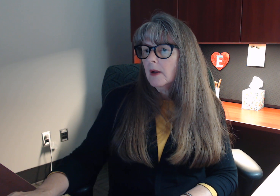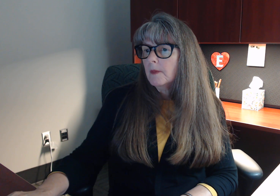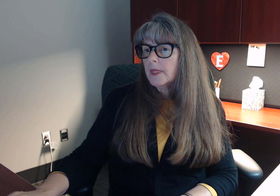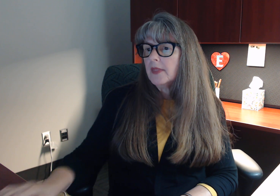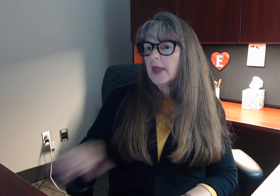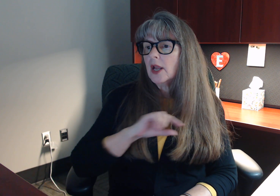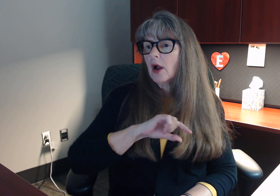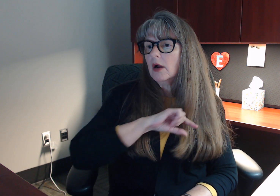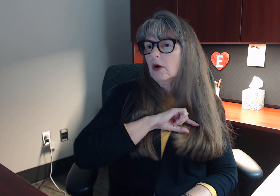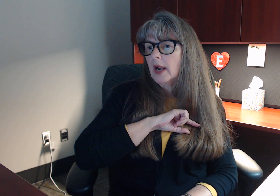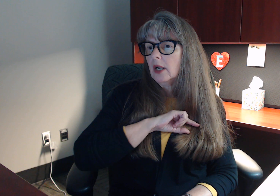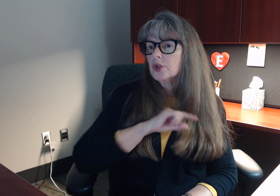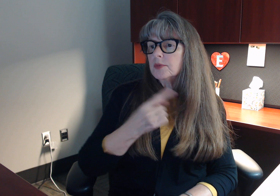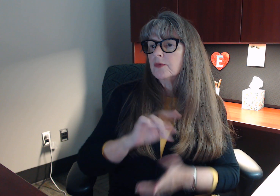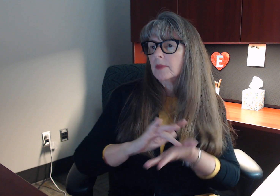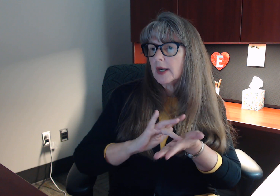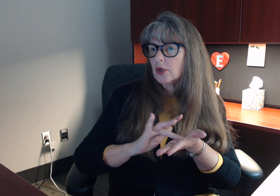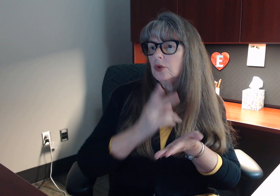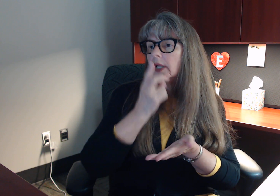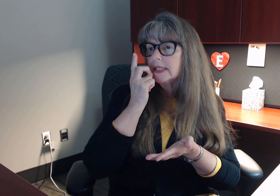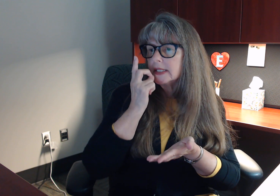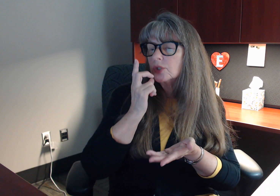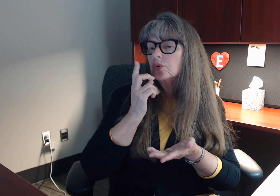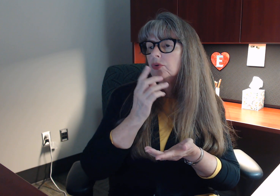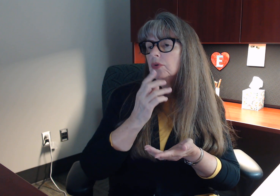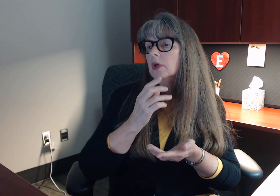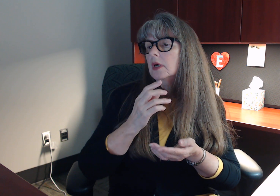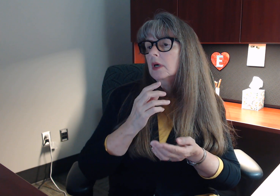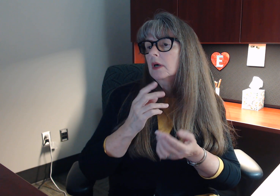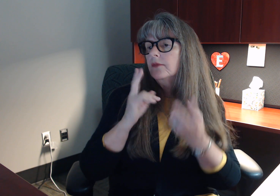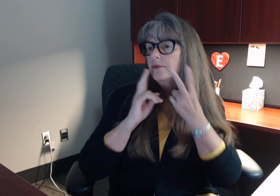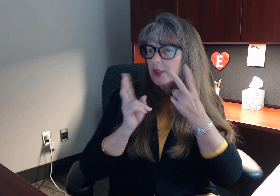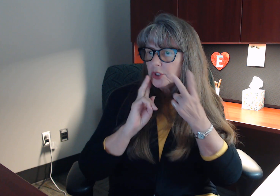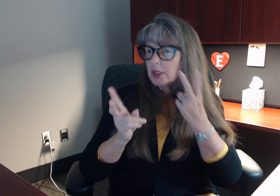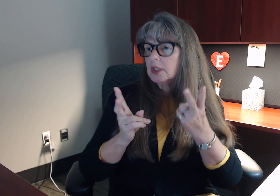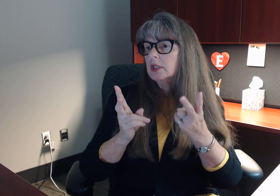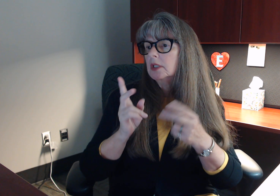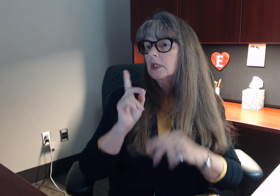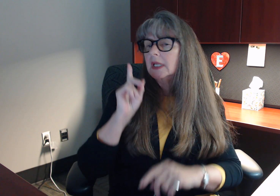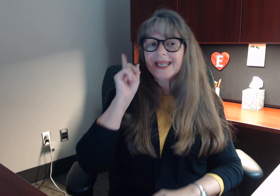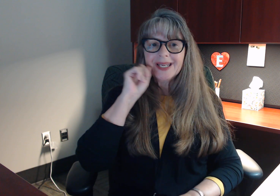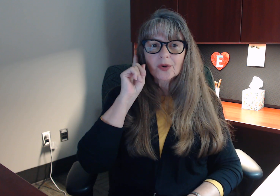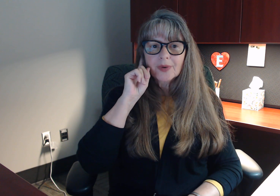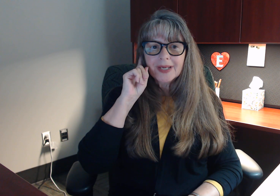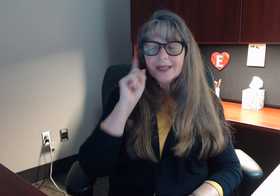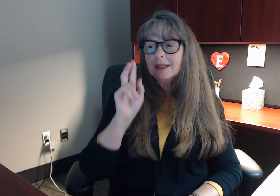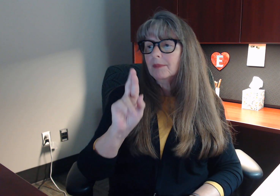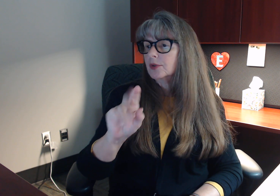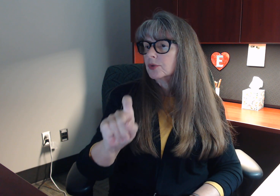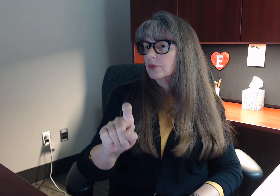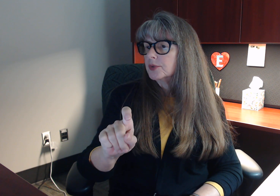And they are eligible for medical and dental, vision, hearing,